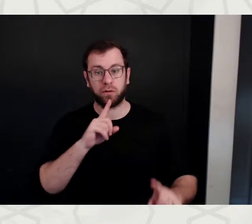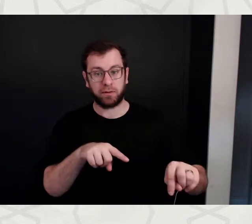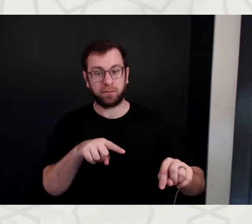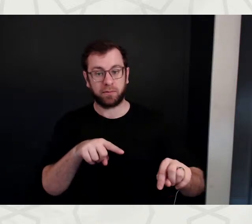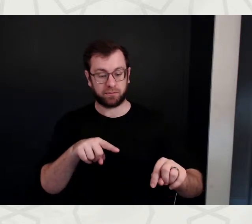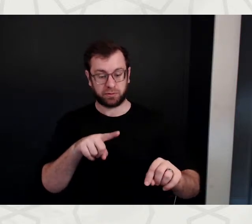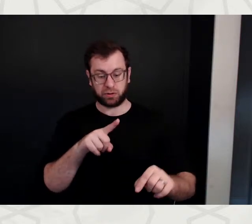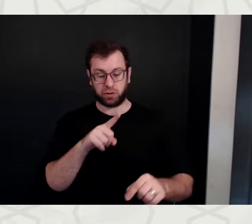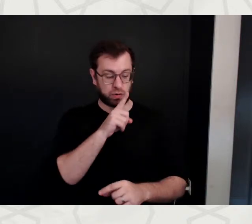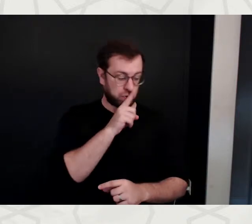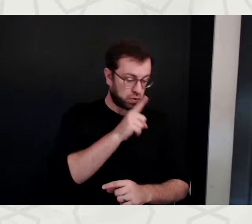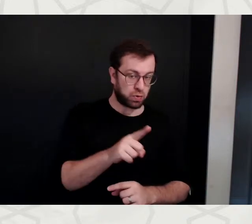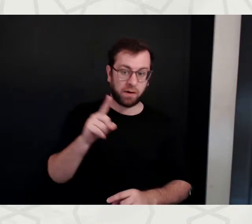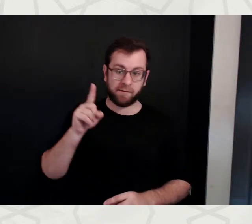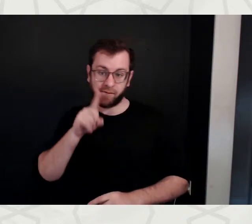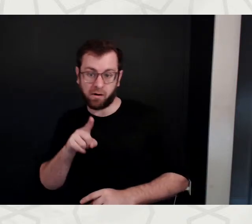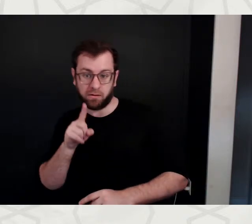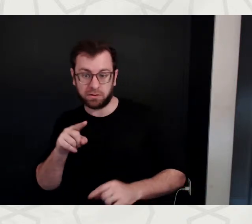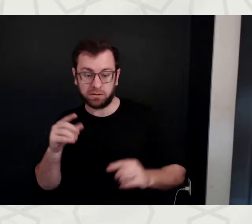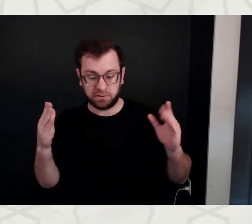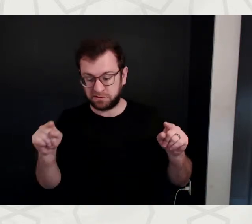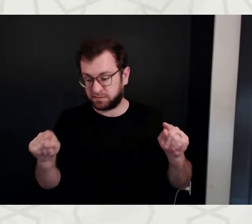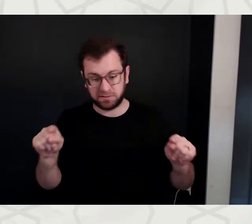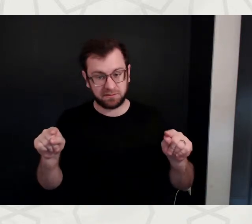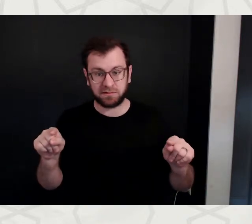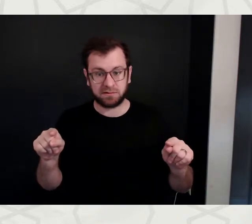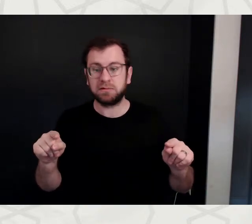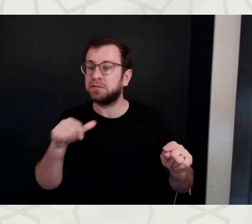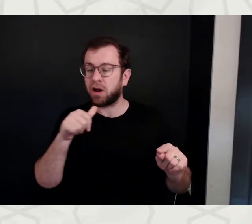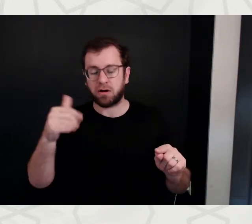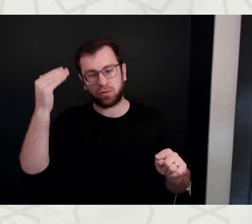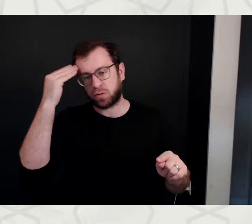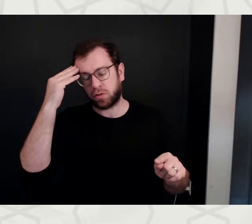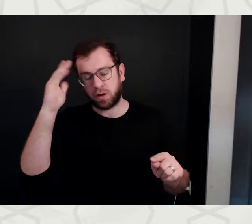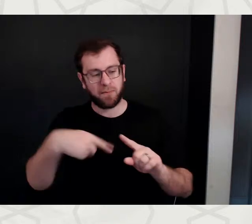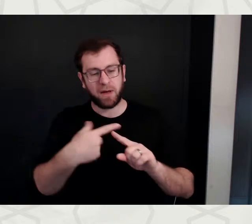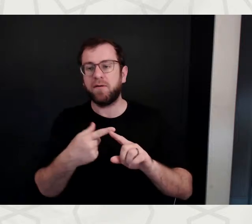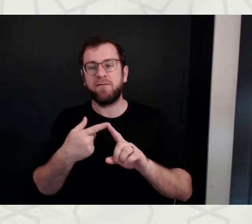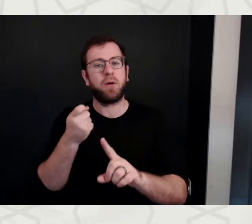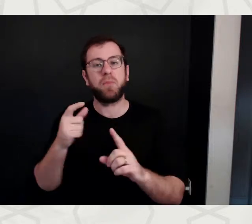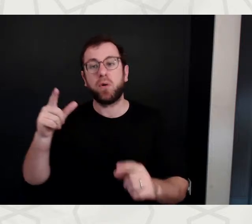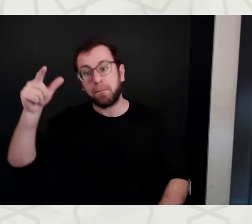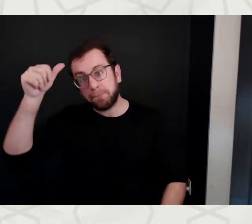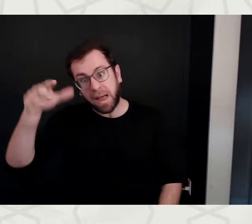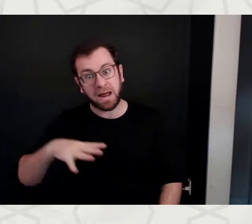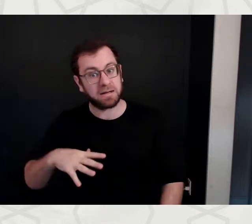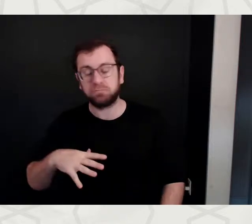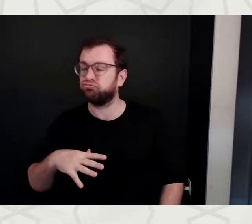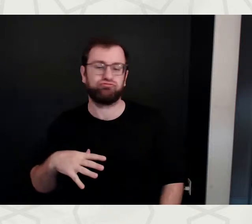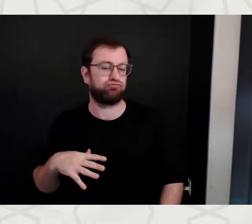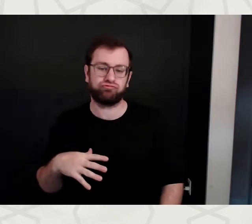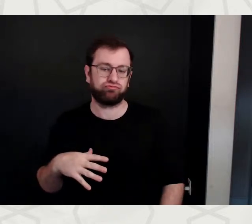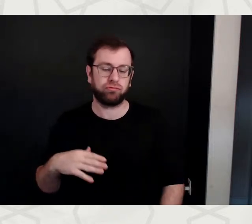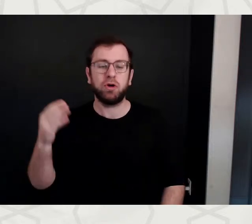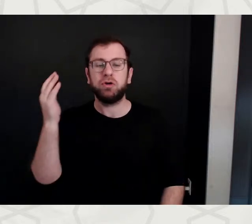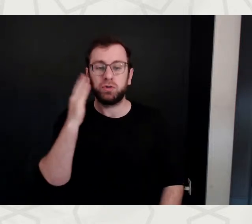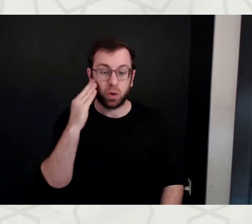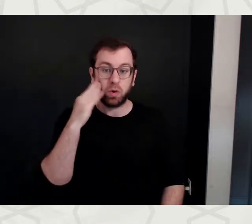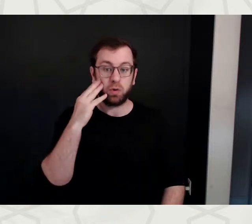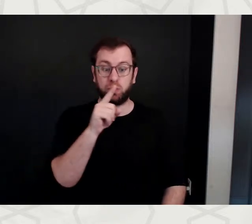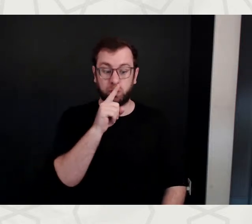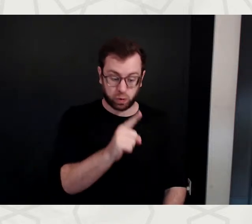truth and falsehood are not known by the statures of men. Know the truth, and